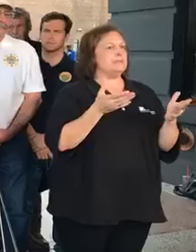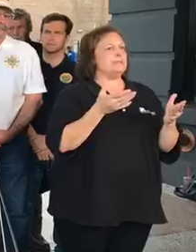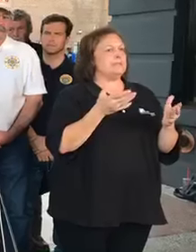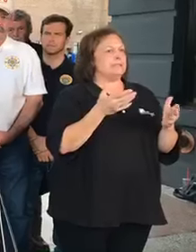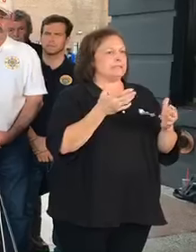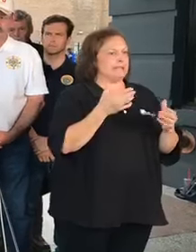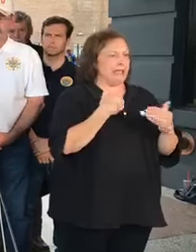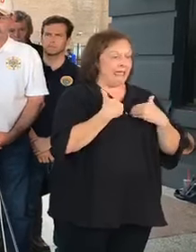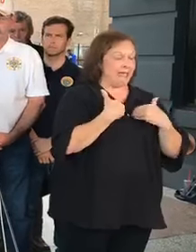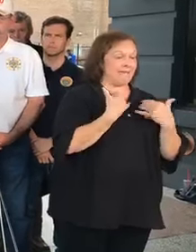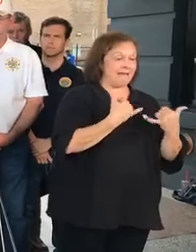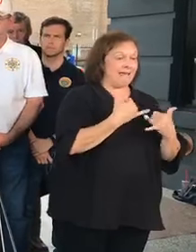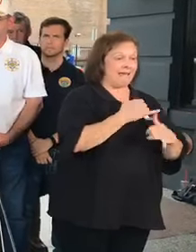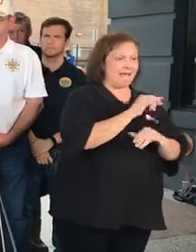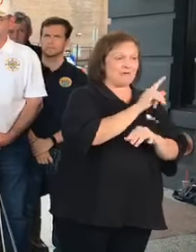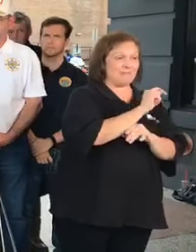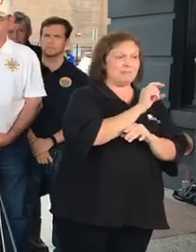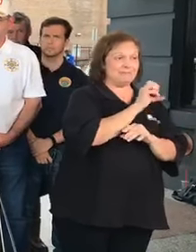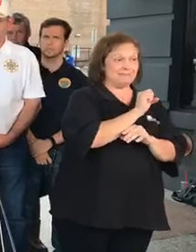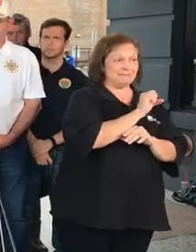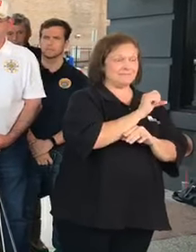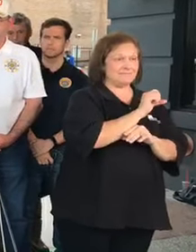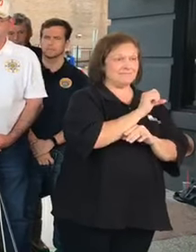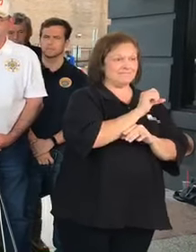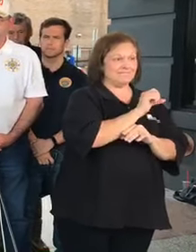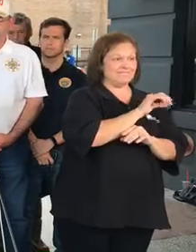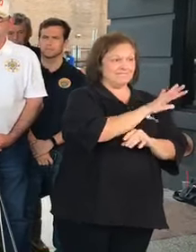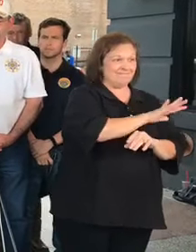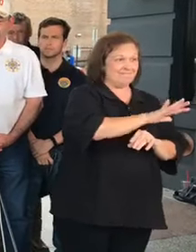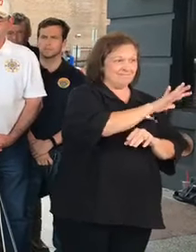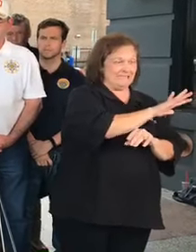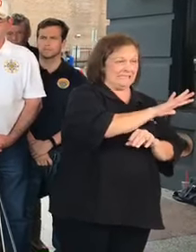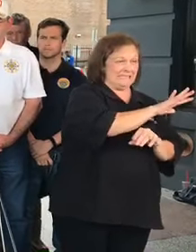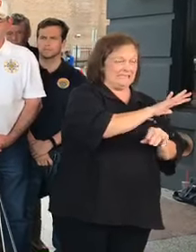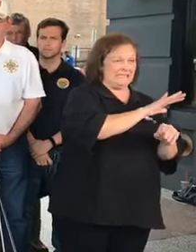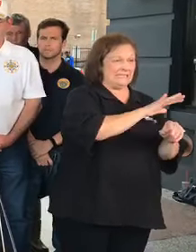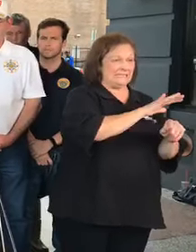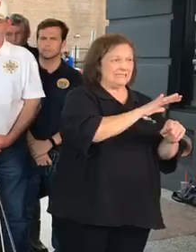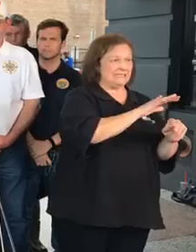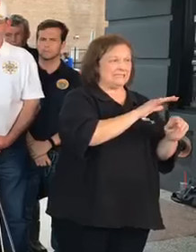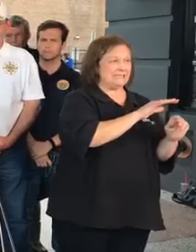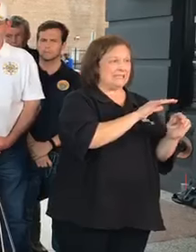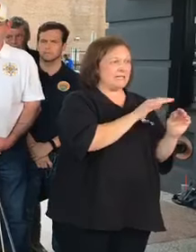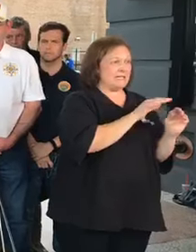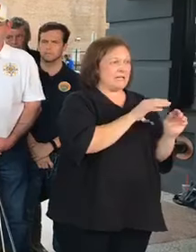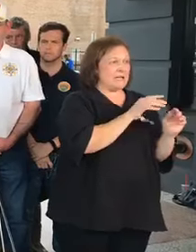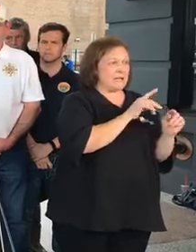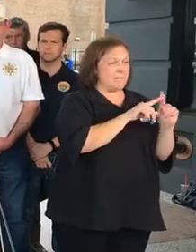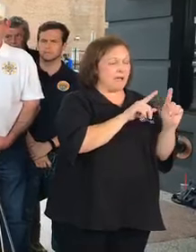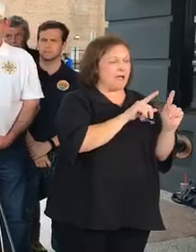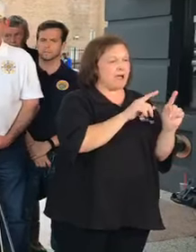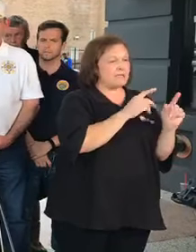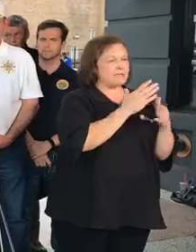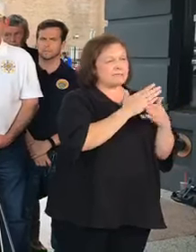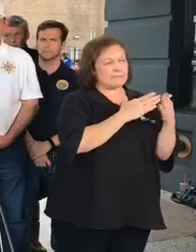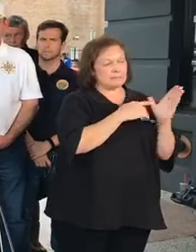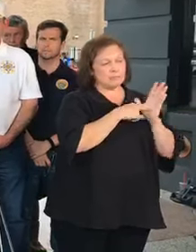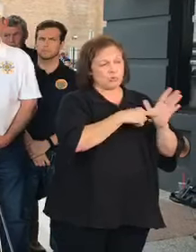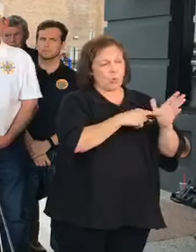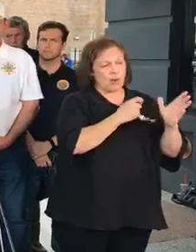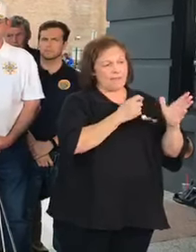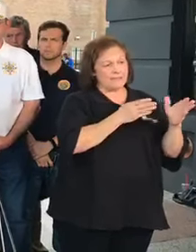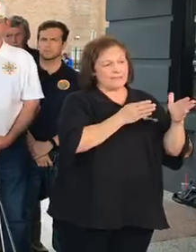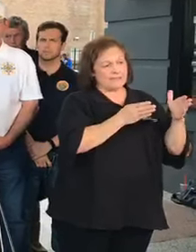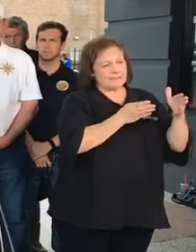tropical disturbance out there off the Yucatan right now. It is tracking more towards our area and some of the models. They